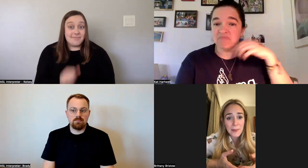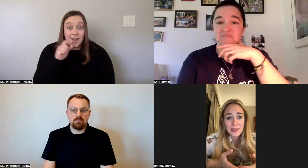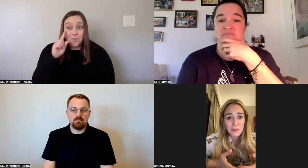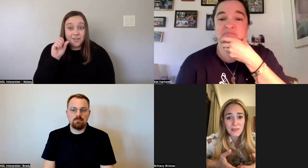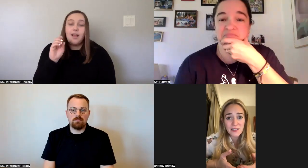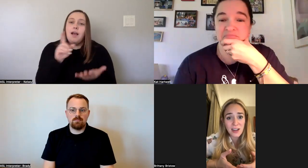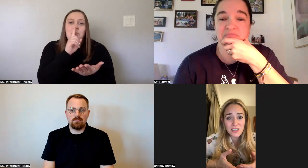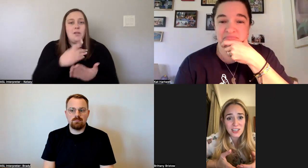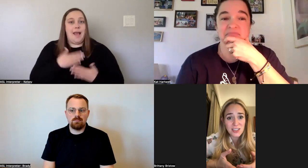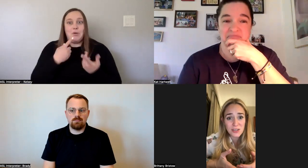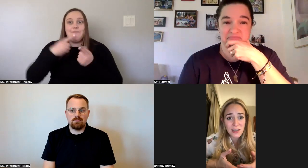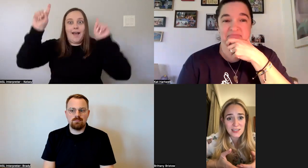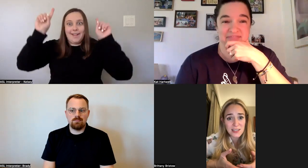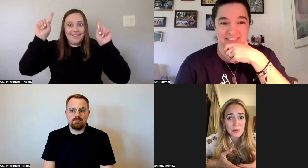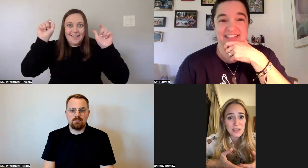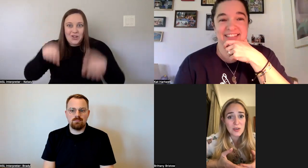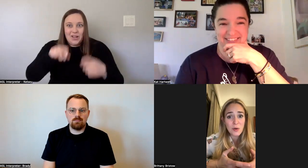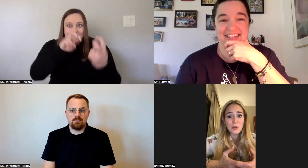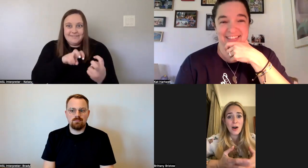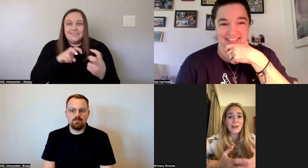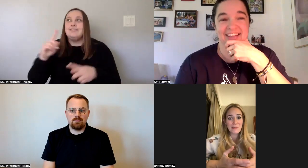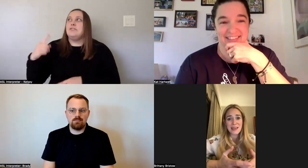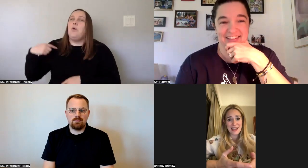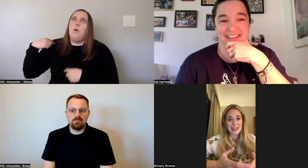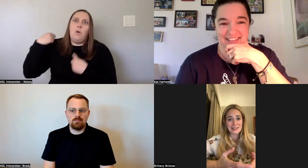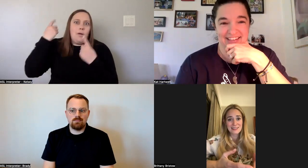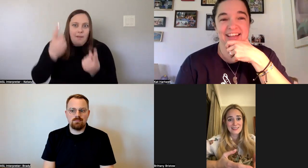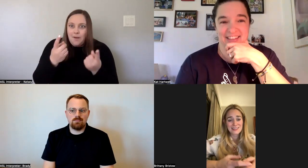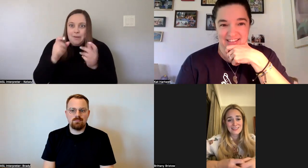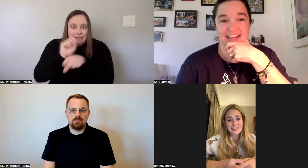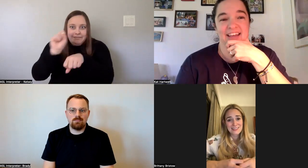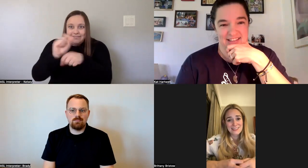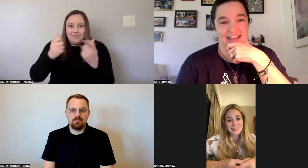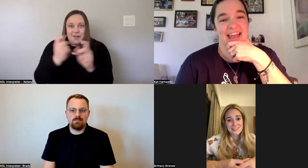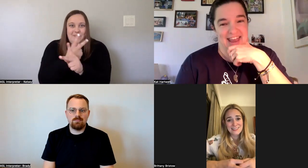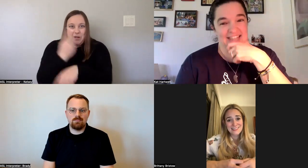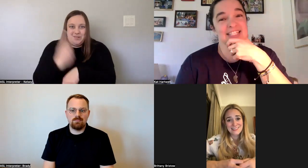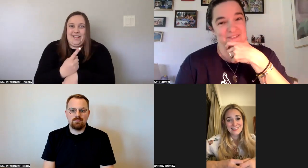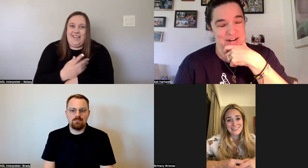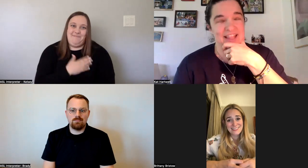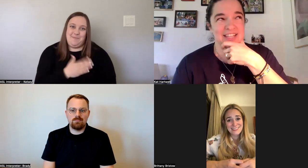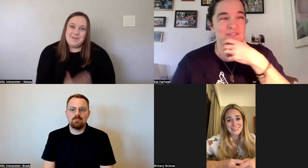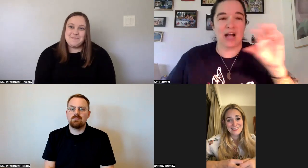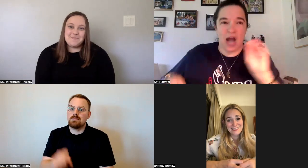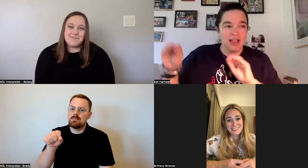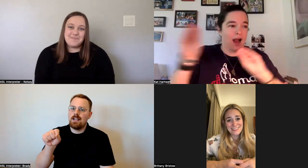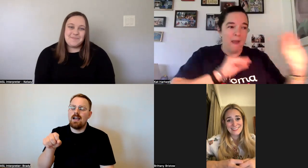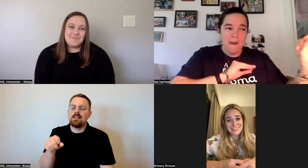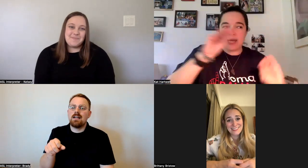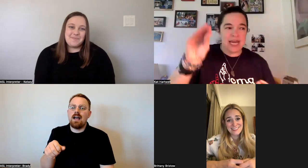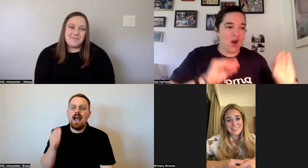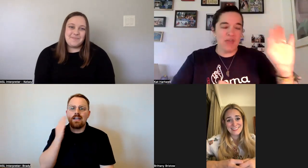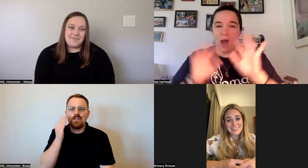I'm just so happy that we finally got a chance to do this. It's been so long in the making. Yeah, definitely. I try